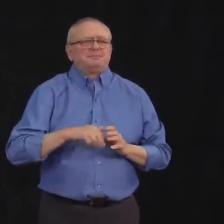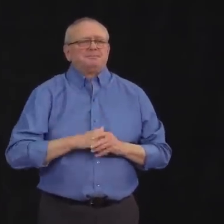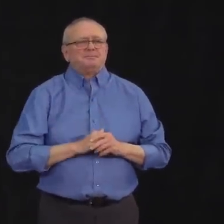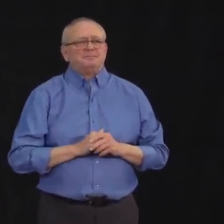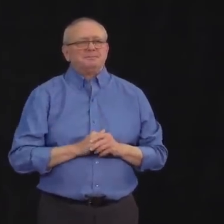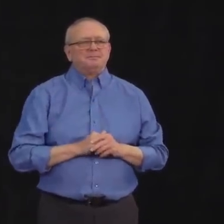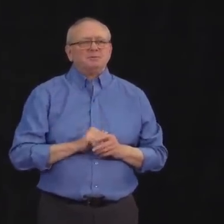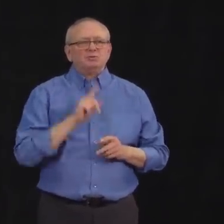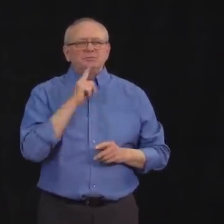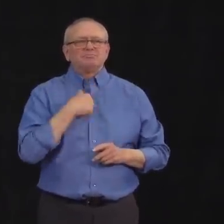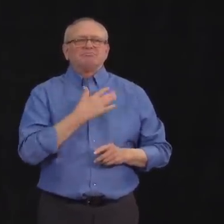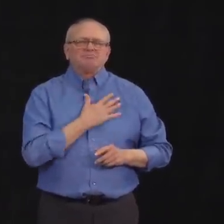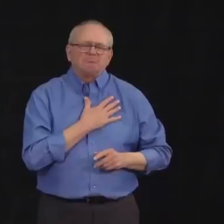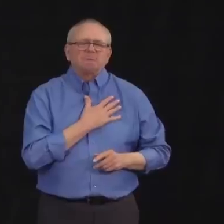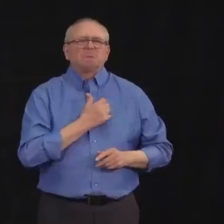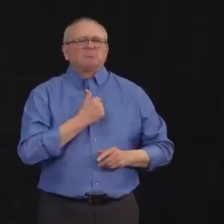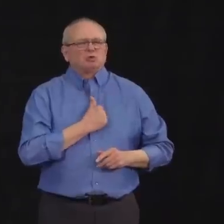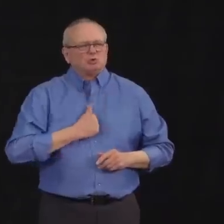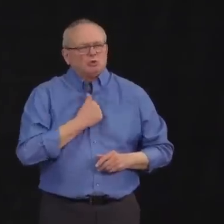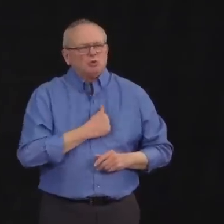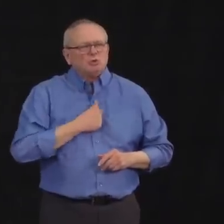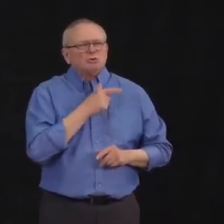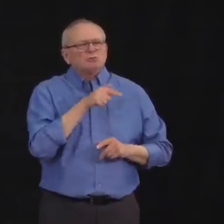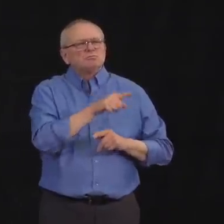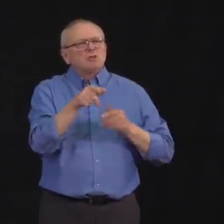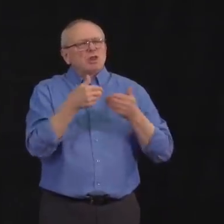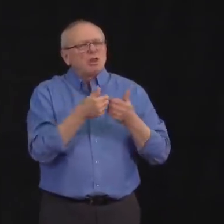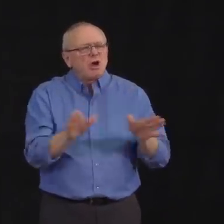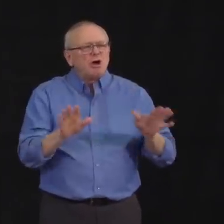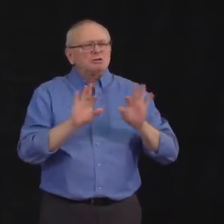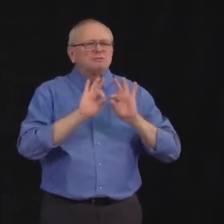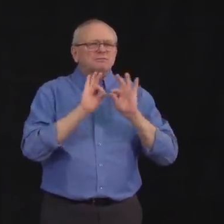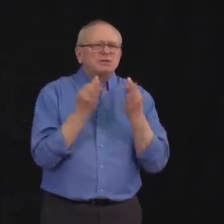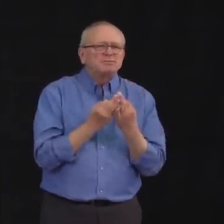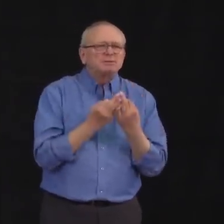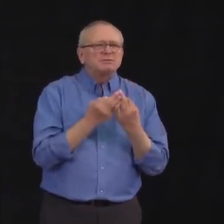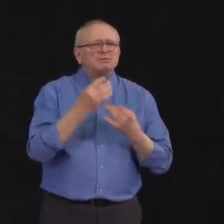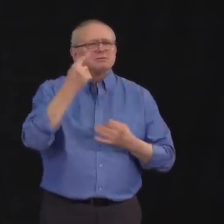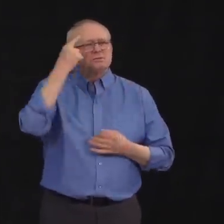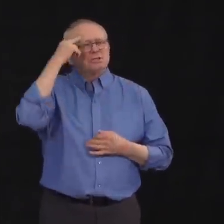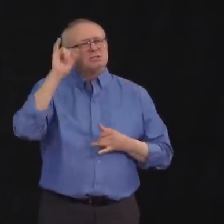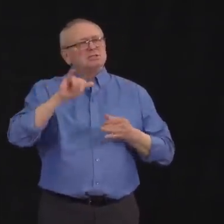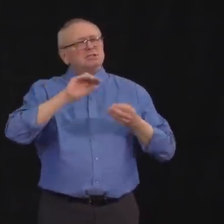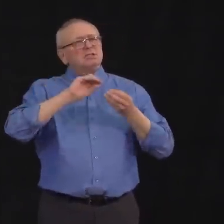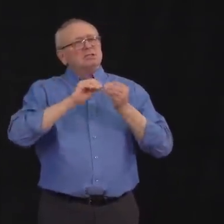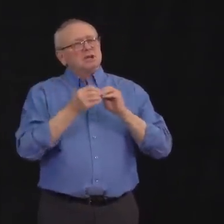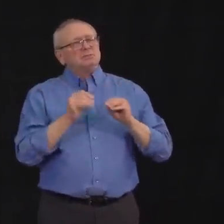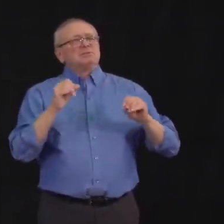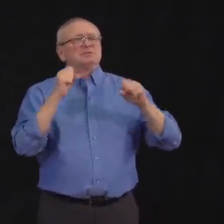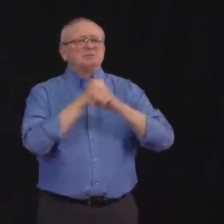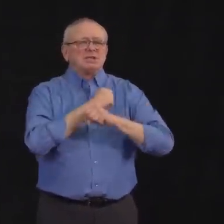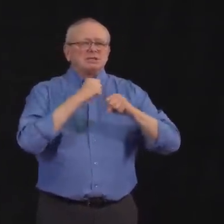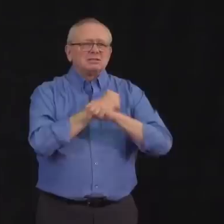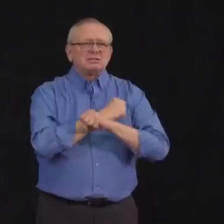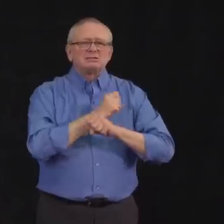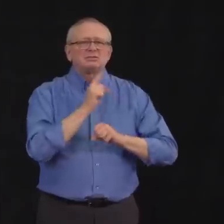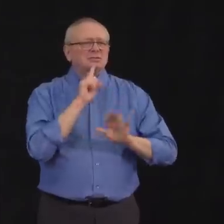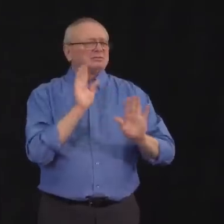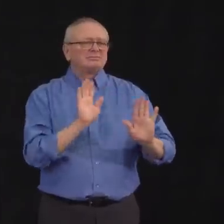today. We should never let these numbers become just another statistic. As of today, there are